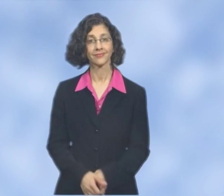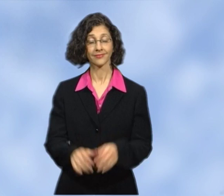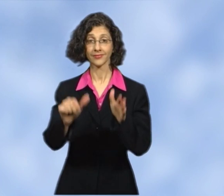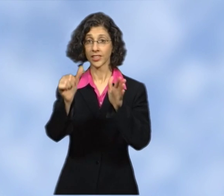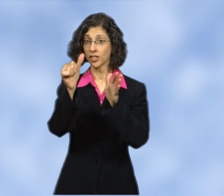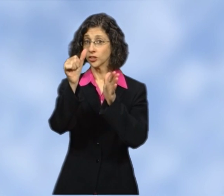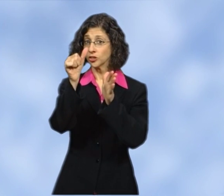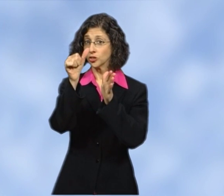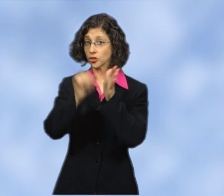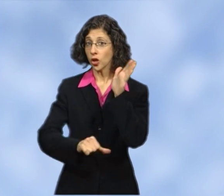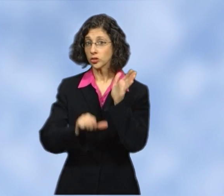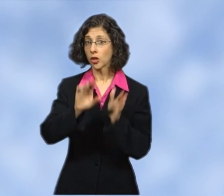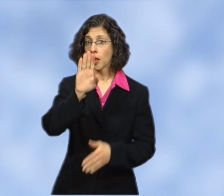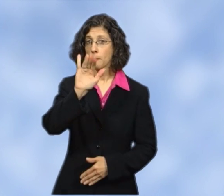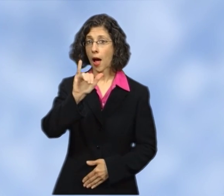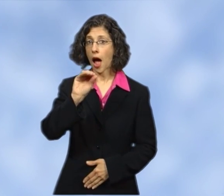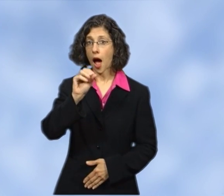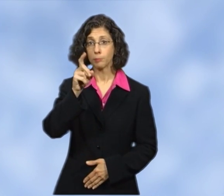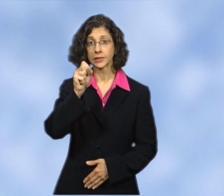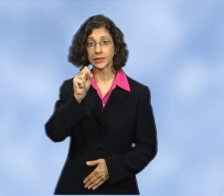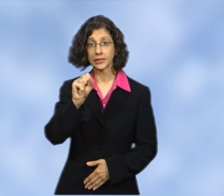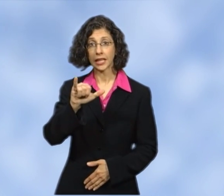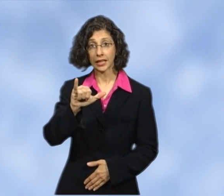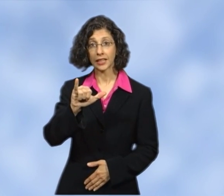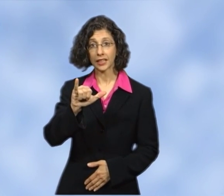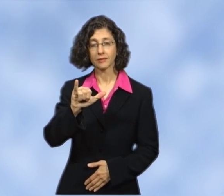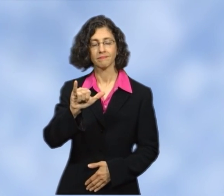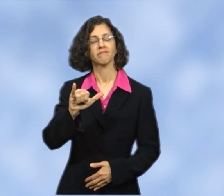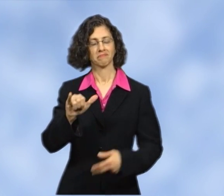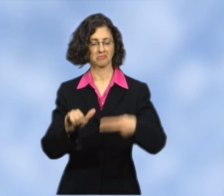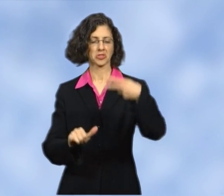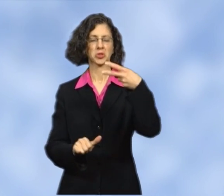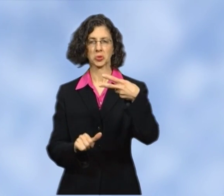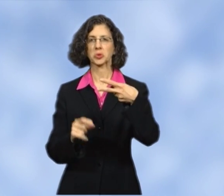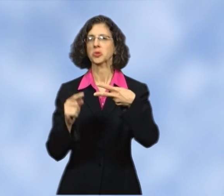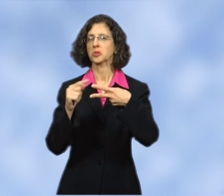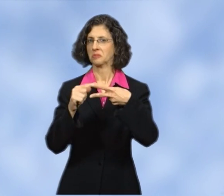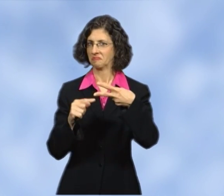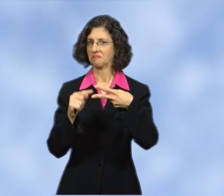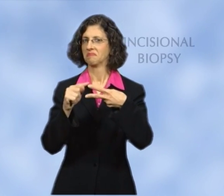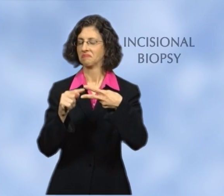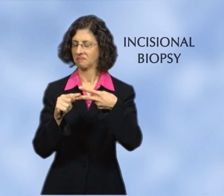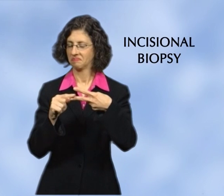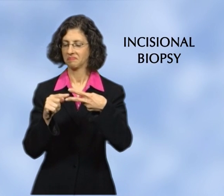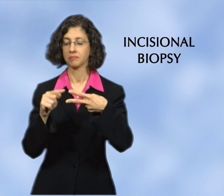There are also two kinds of surgical biopsies.